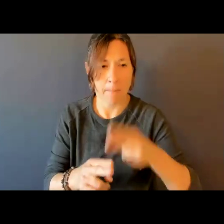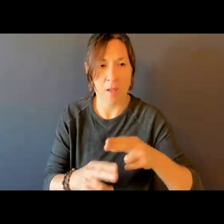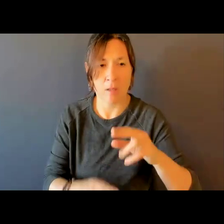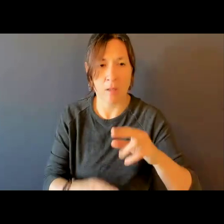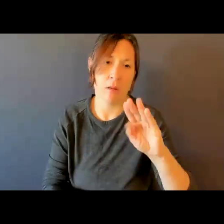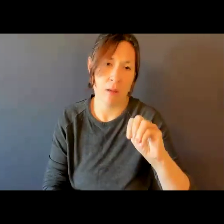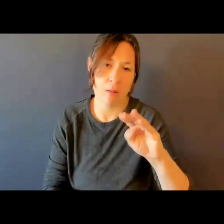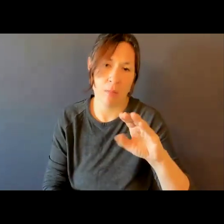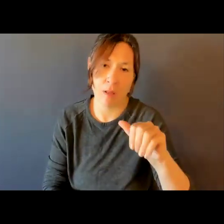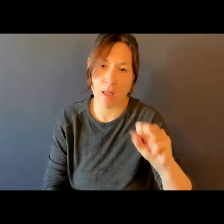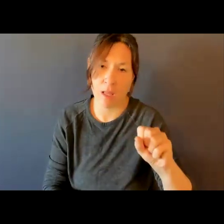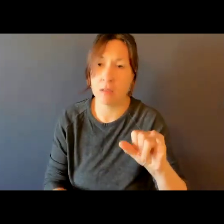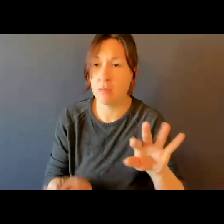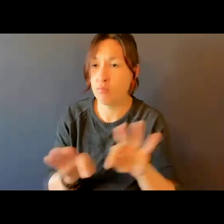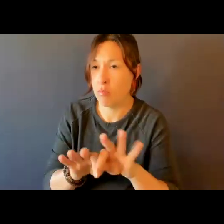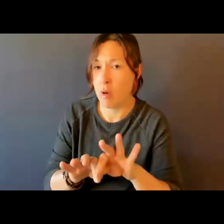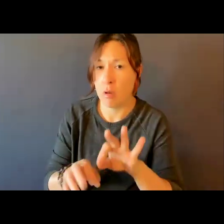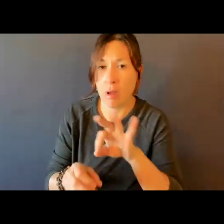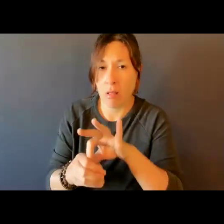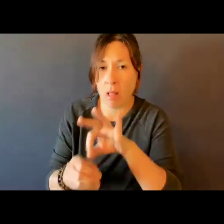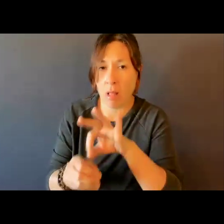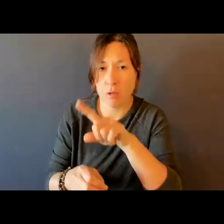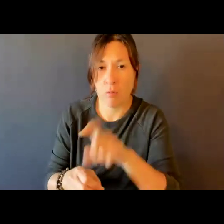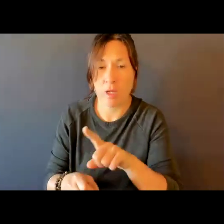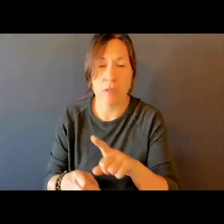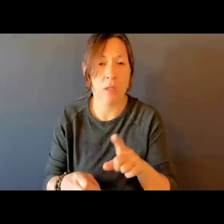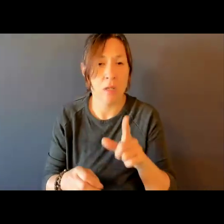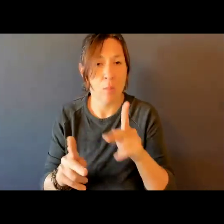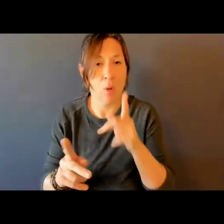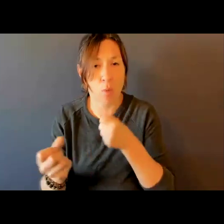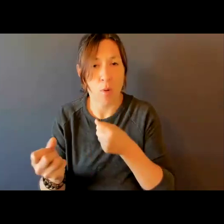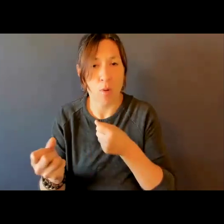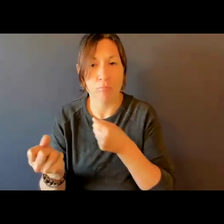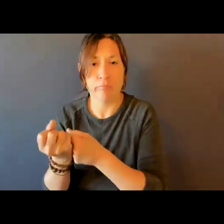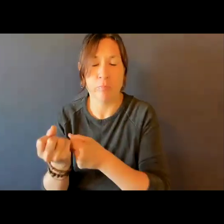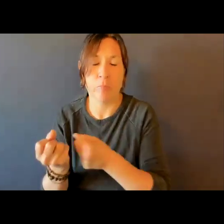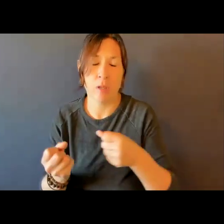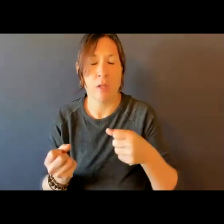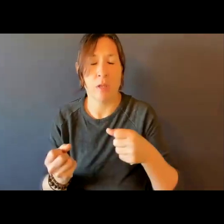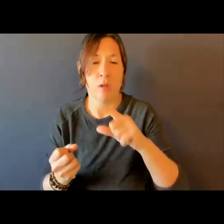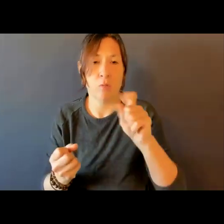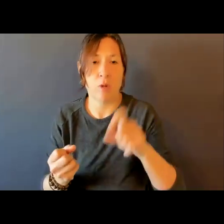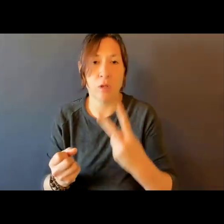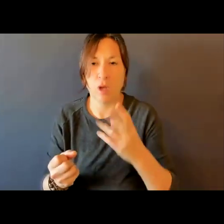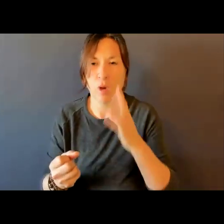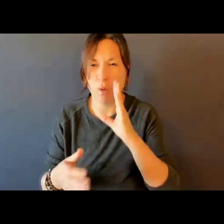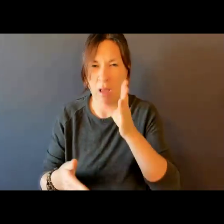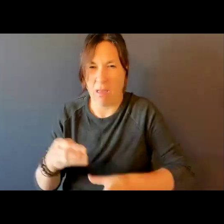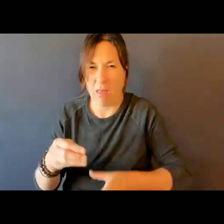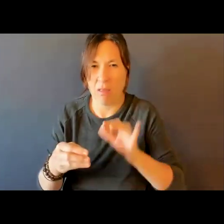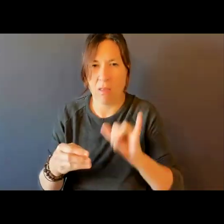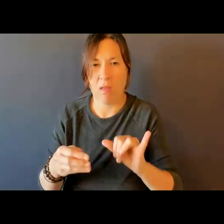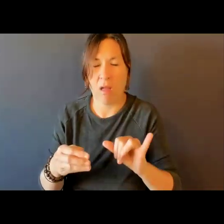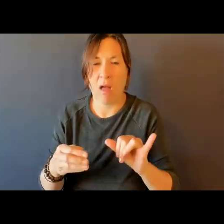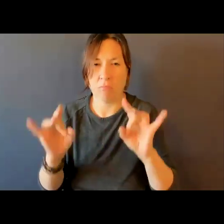in this year's election. The proponents of question 2 would end the harmful practice of denying a high school diploma to those